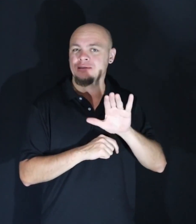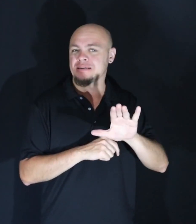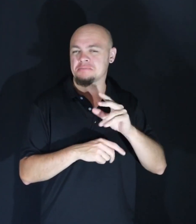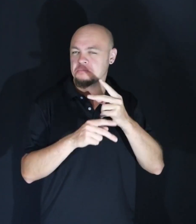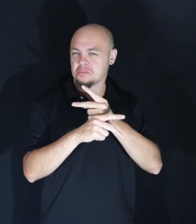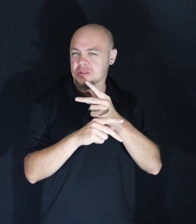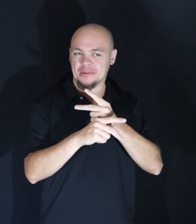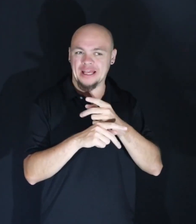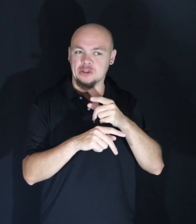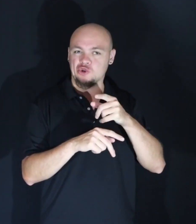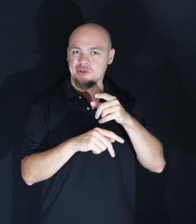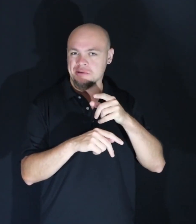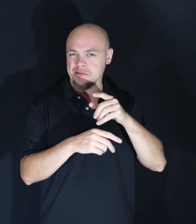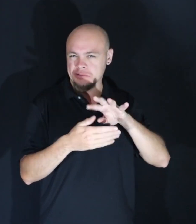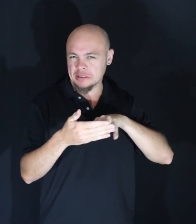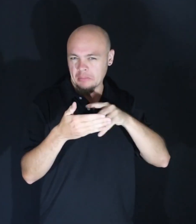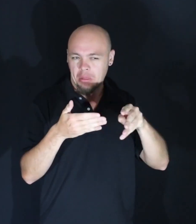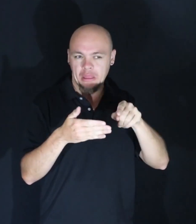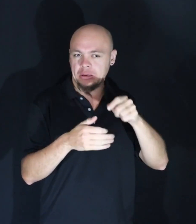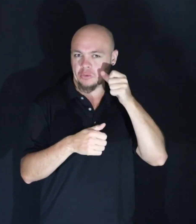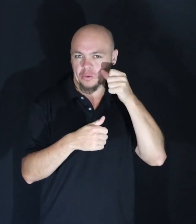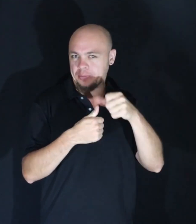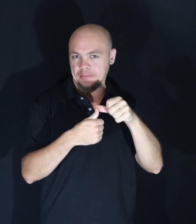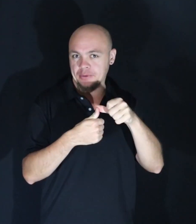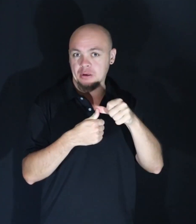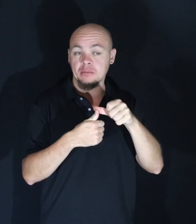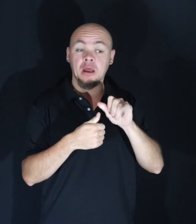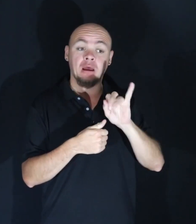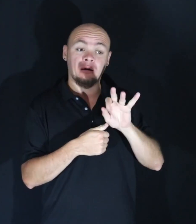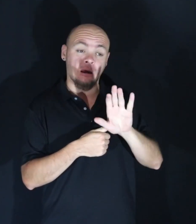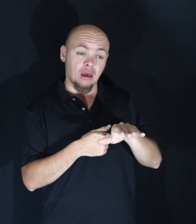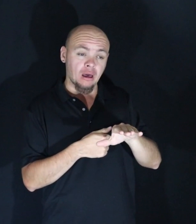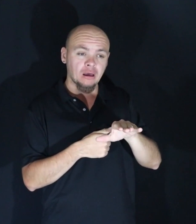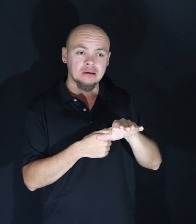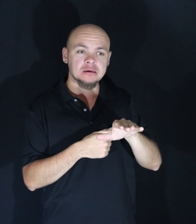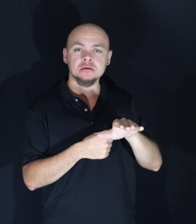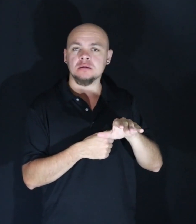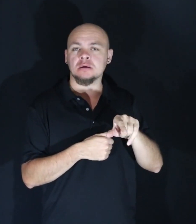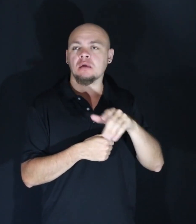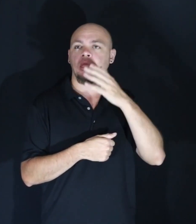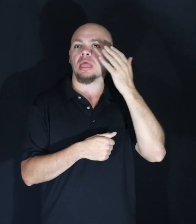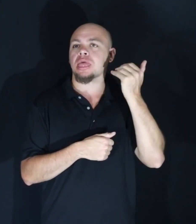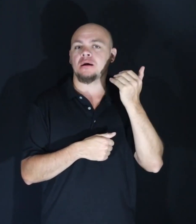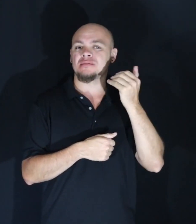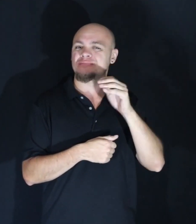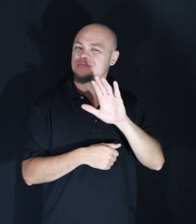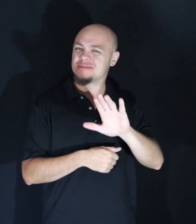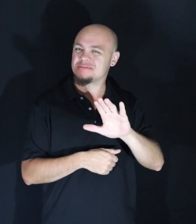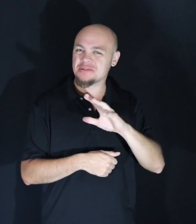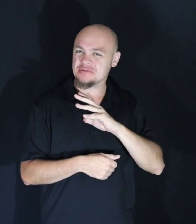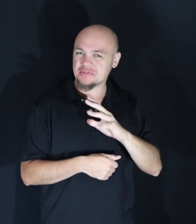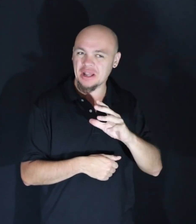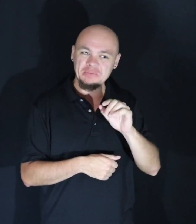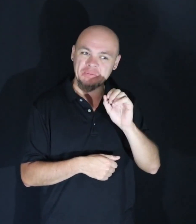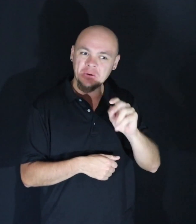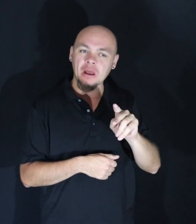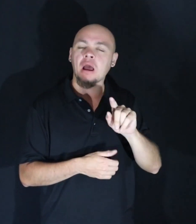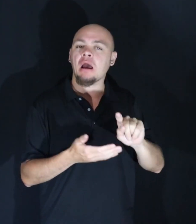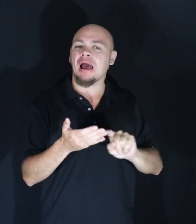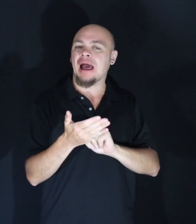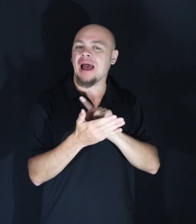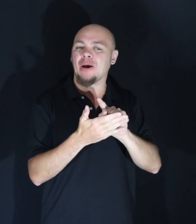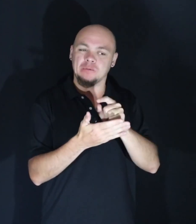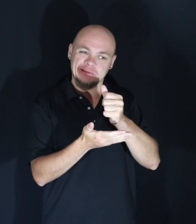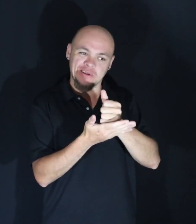tables. And if you ask him to do something, he may forget before he's finished. But that's okay. There's help for that. He's had hours of